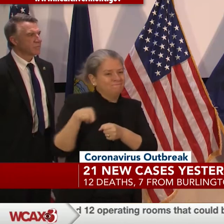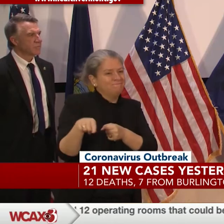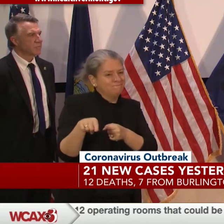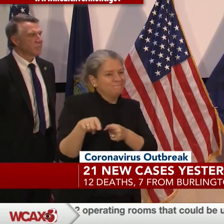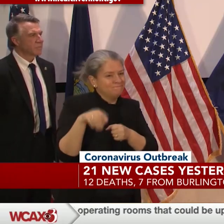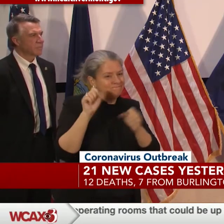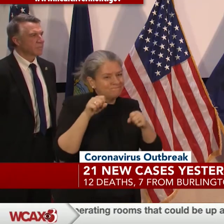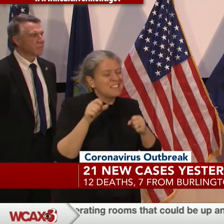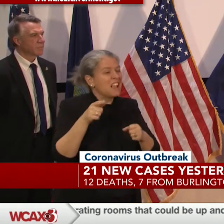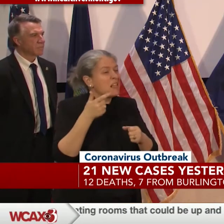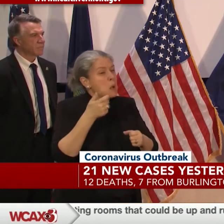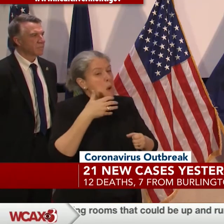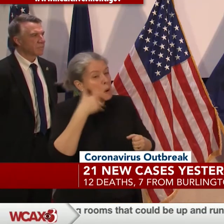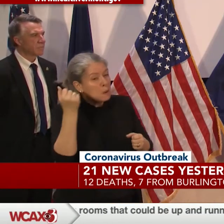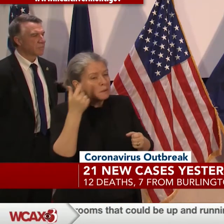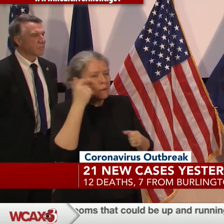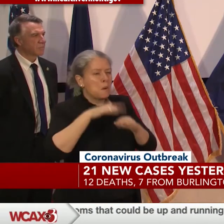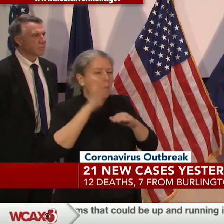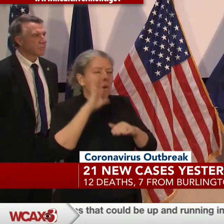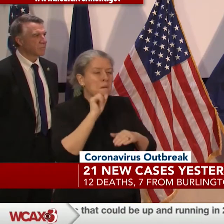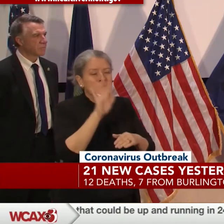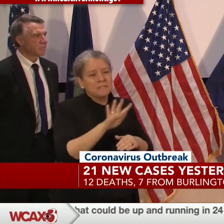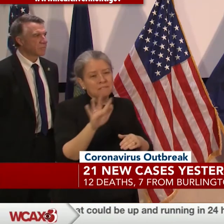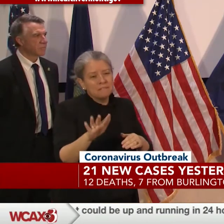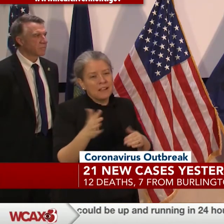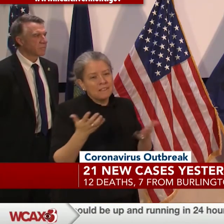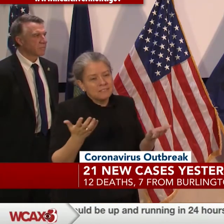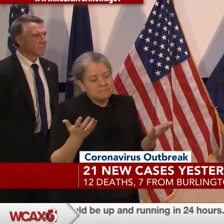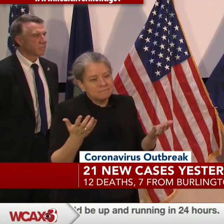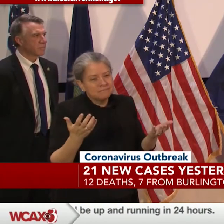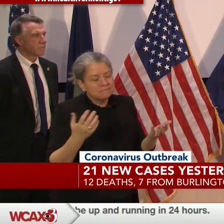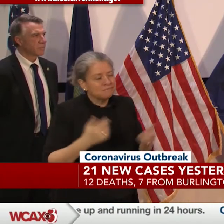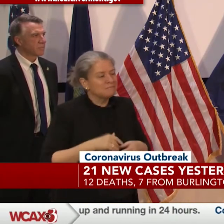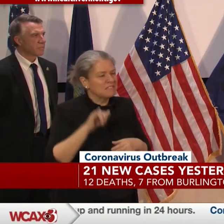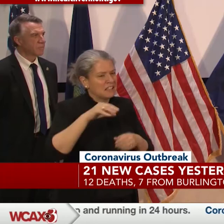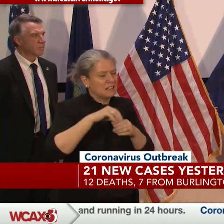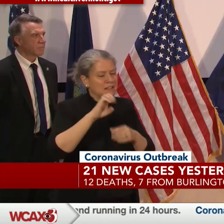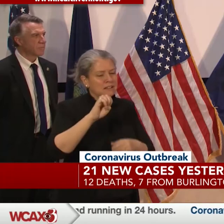and may have chronic illnesses, as you would expect.